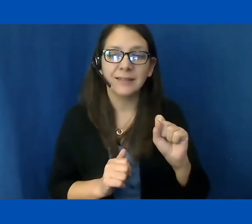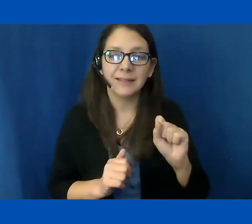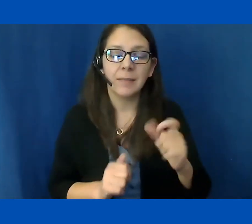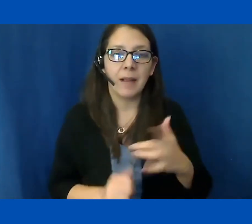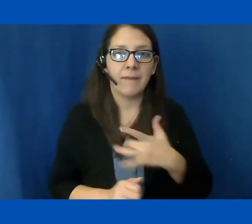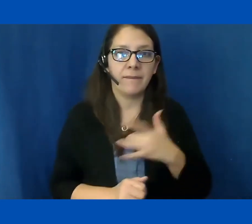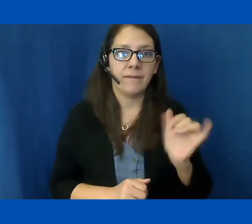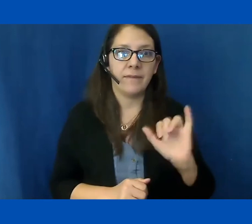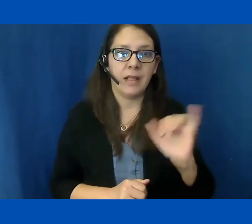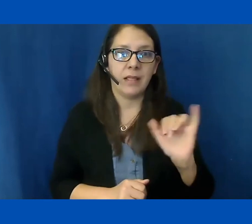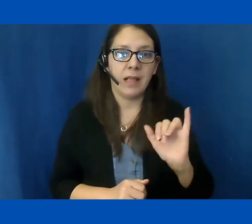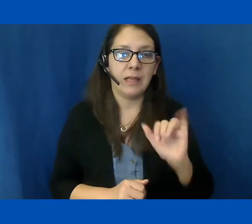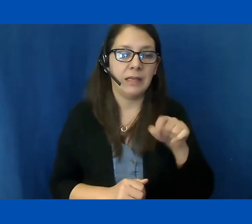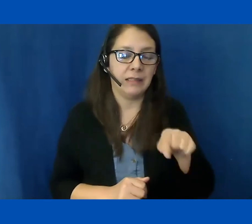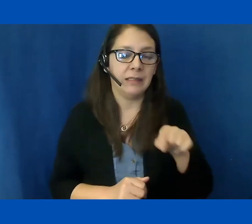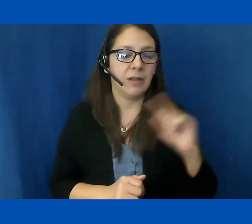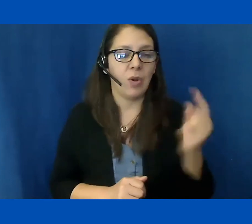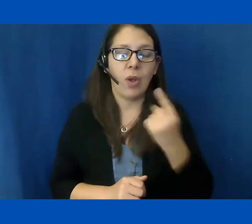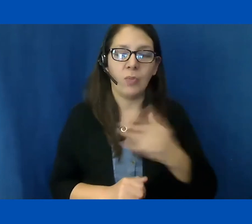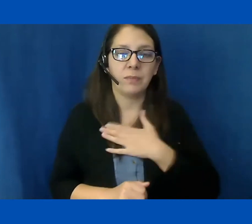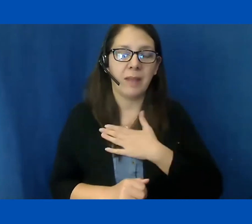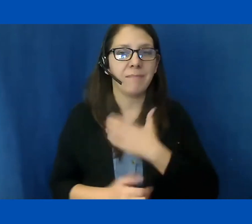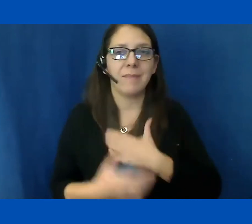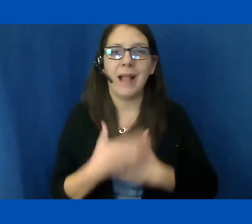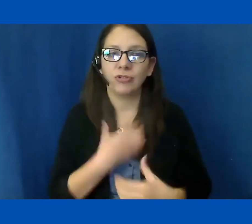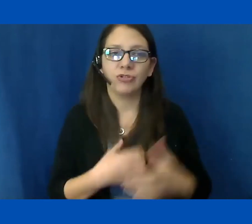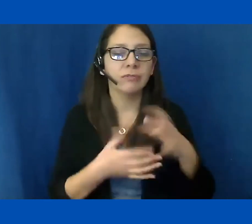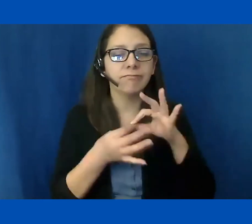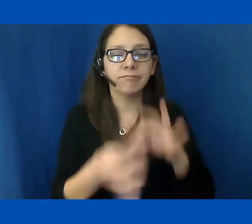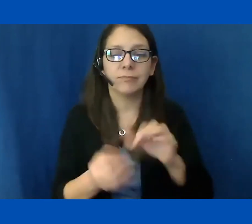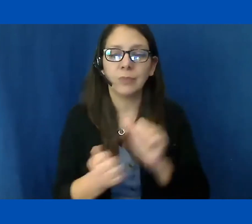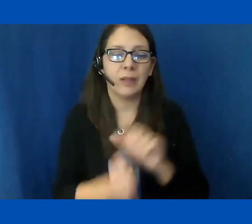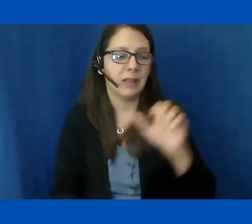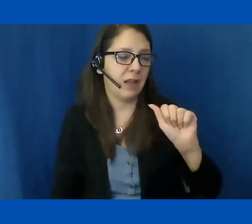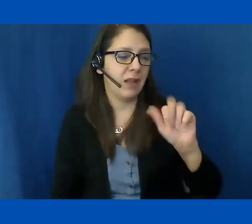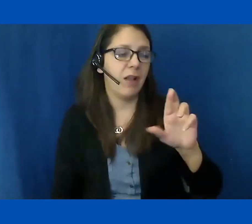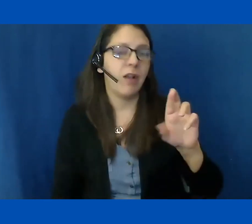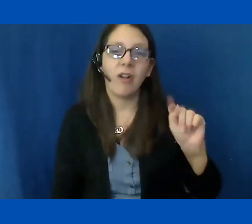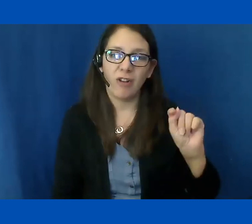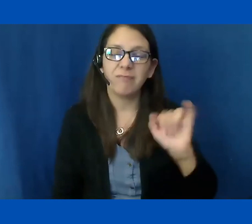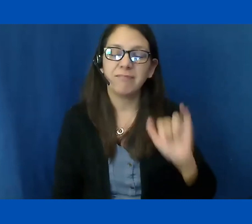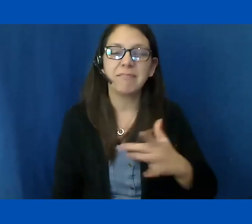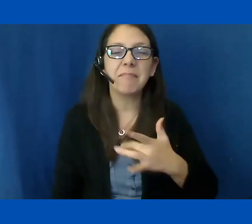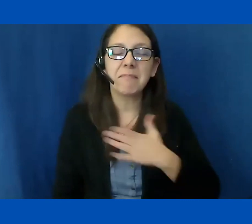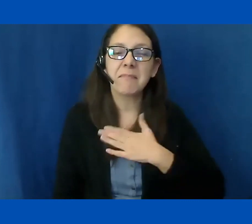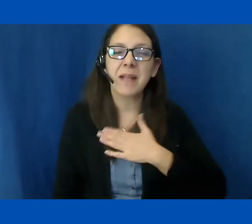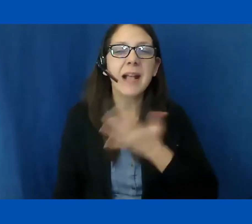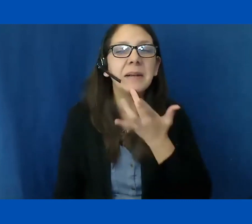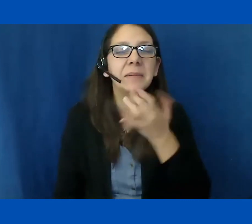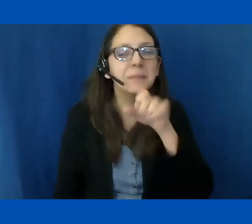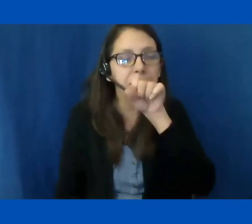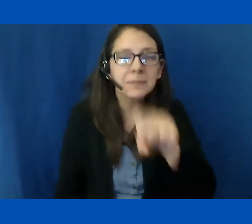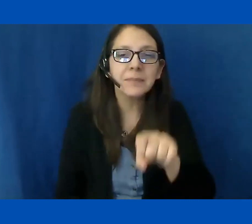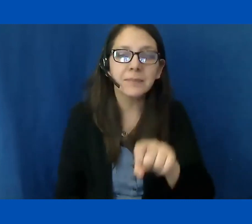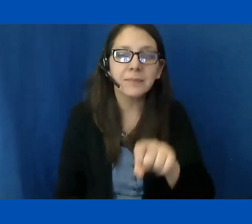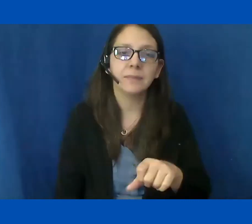have always been my passion. Anything related to art um, is my thing. Um, and like